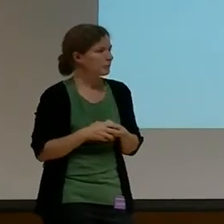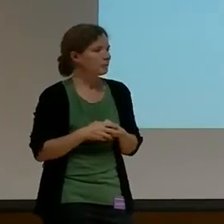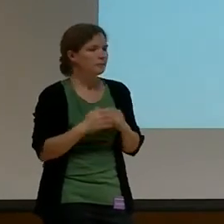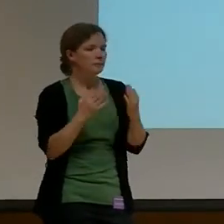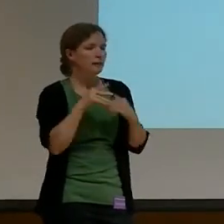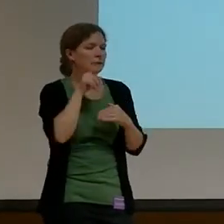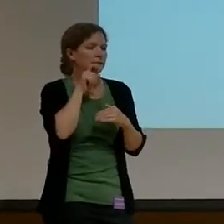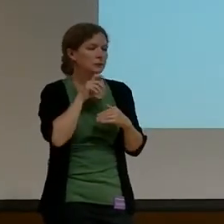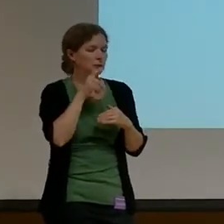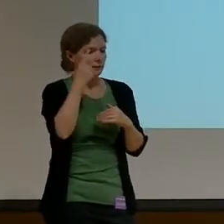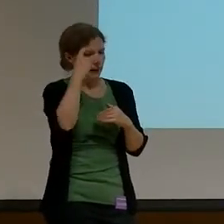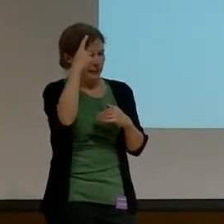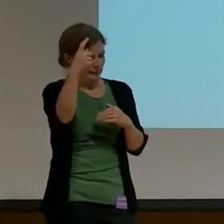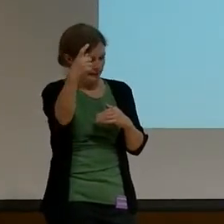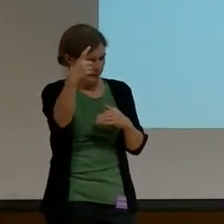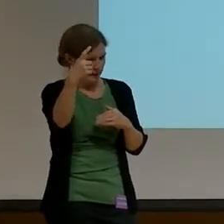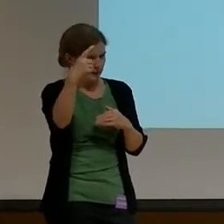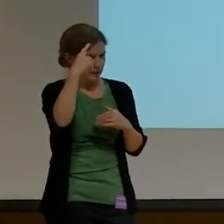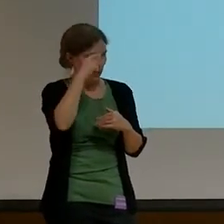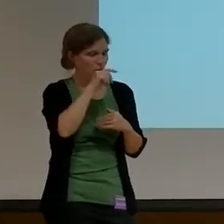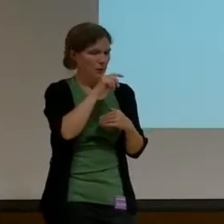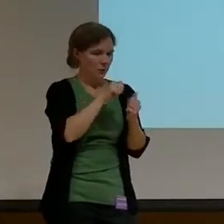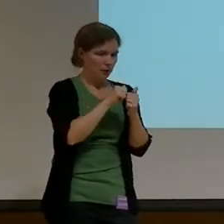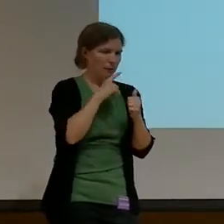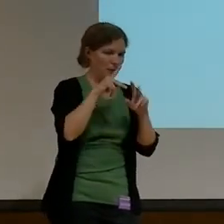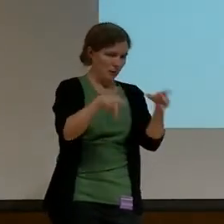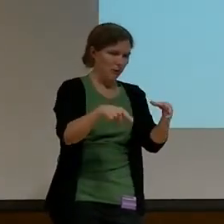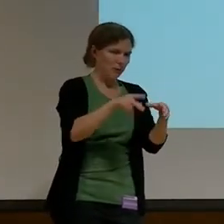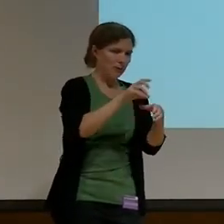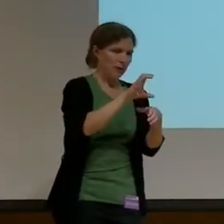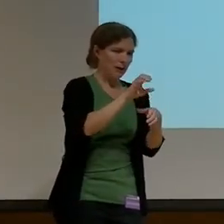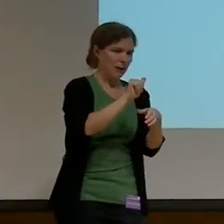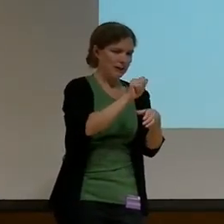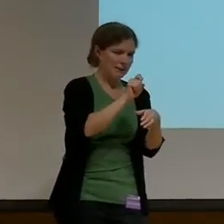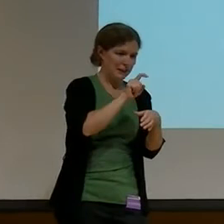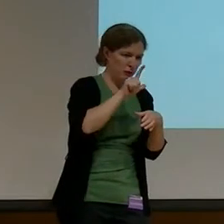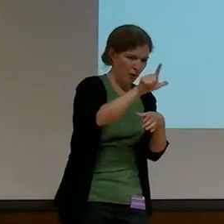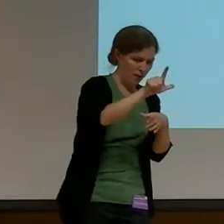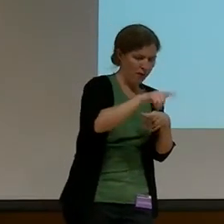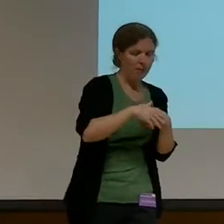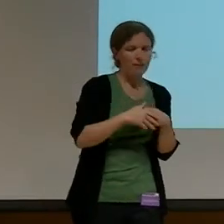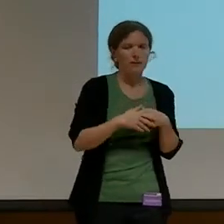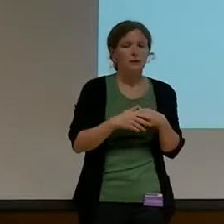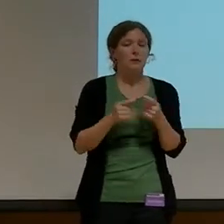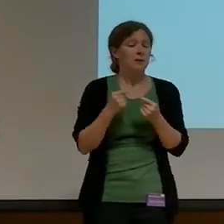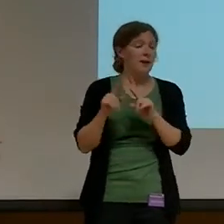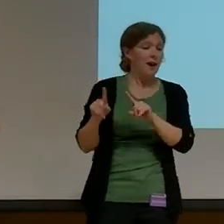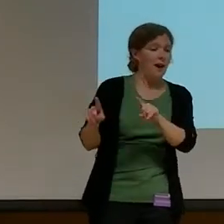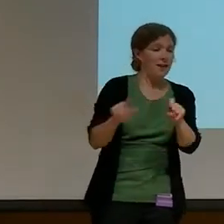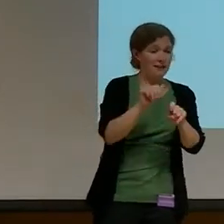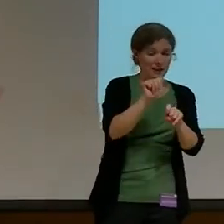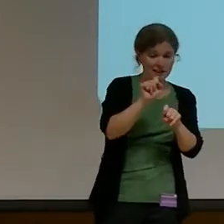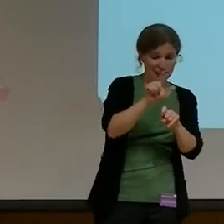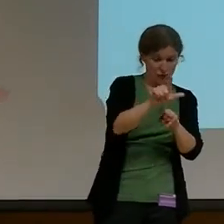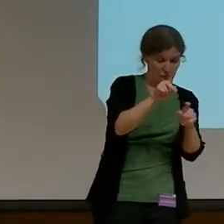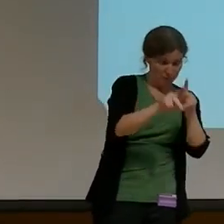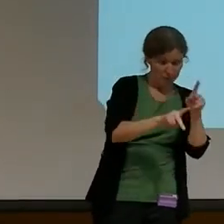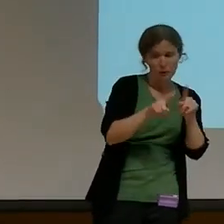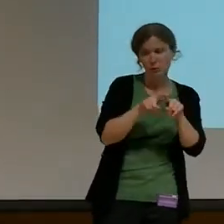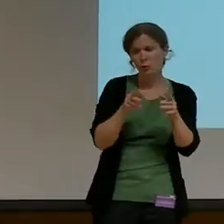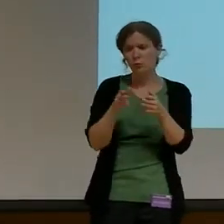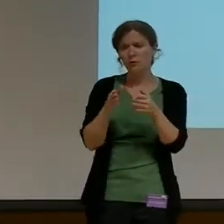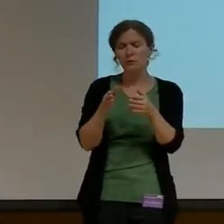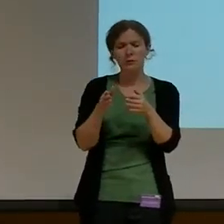sexual fantasy among asexual individuals. As part of a larger study, we asked people, asexual individuals, and also people